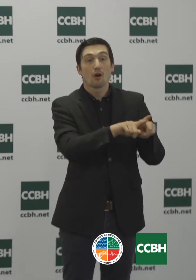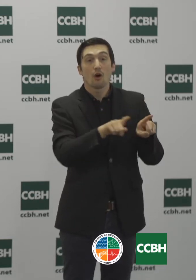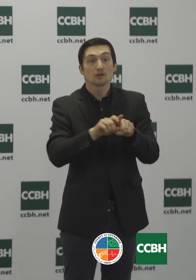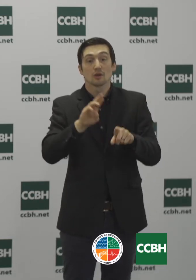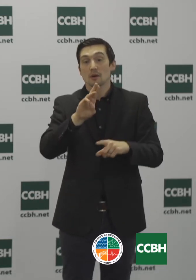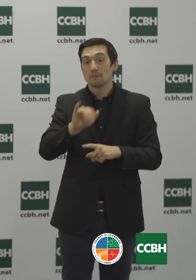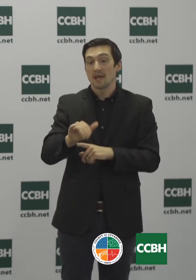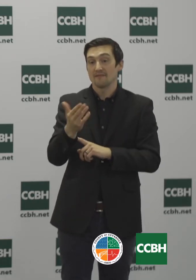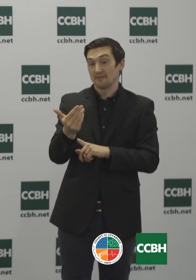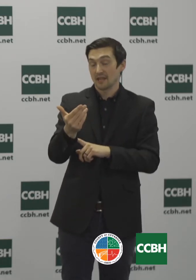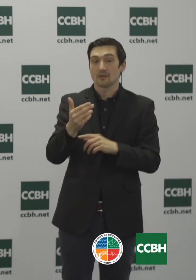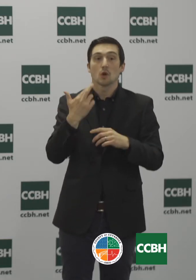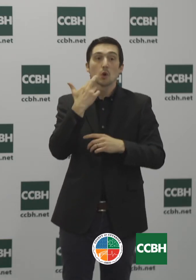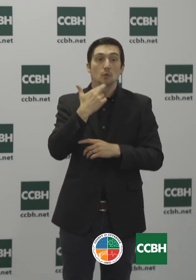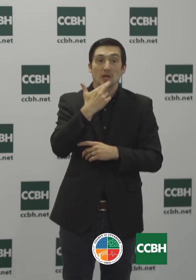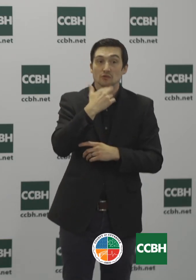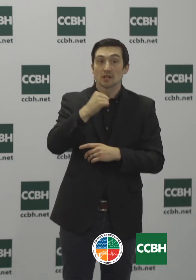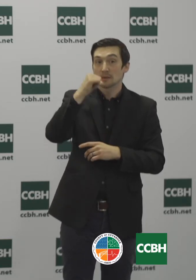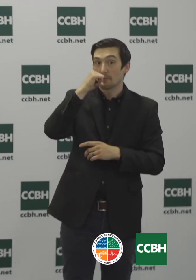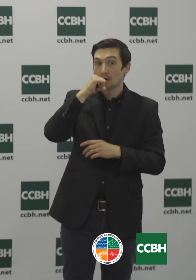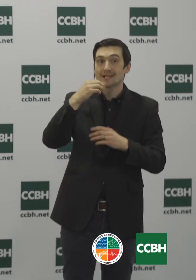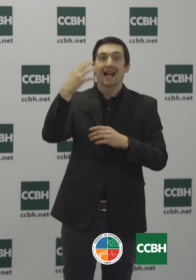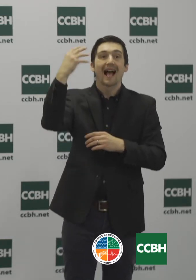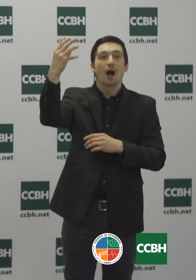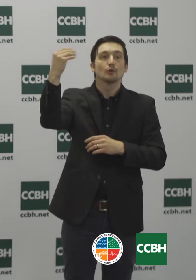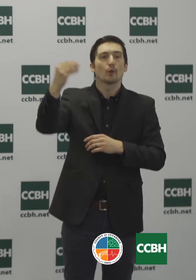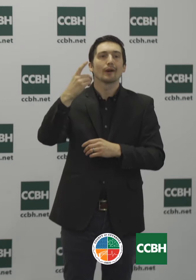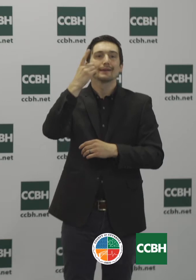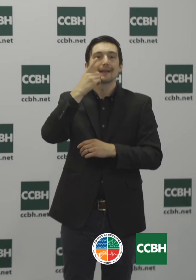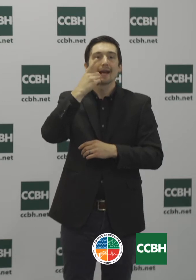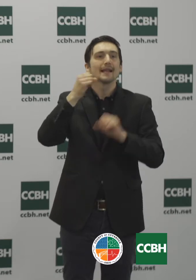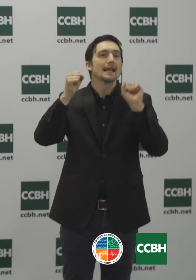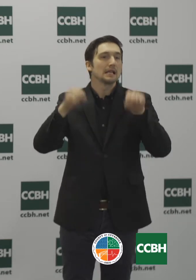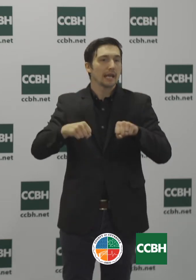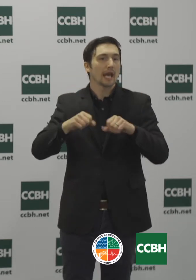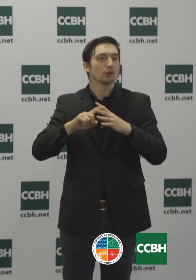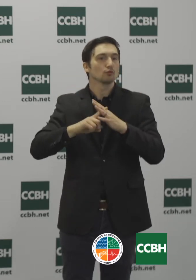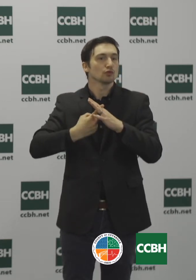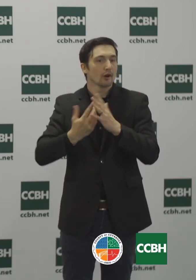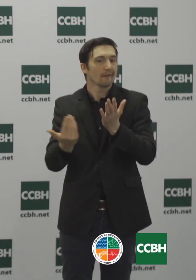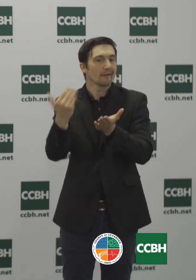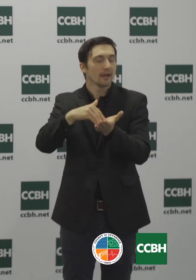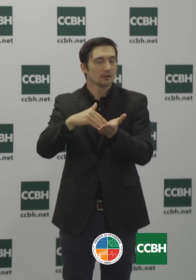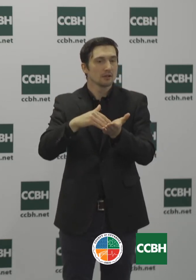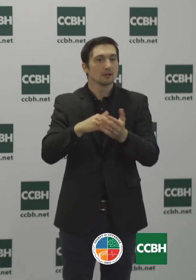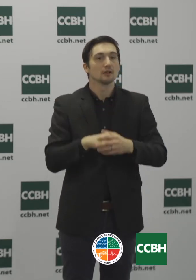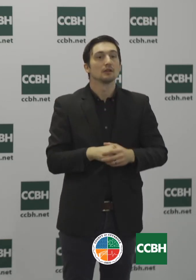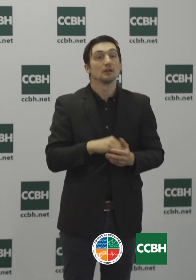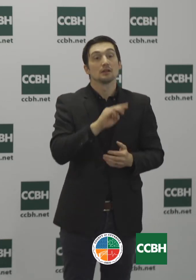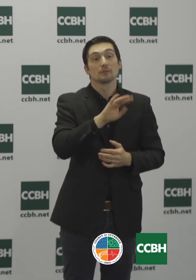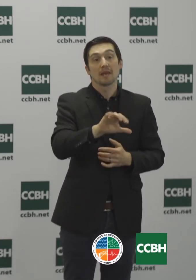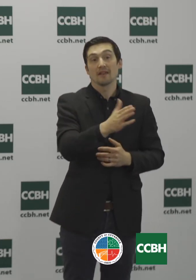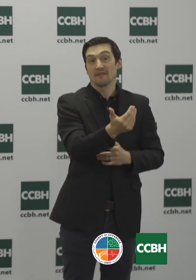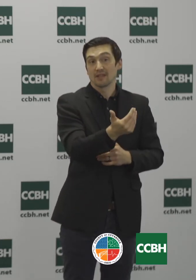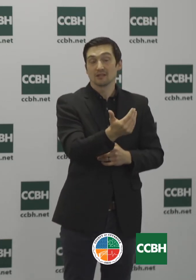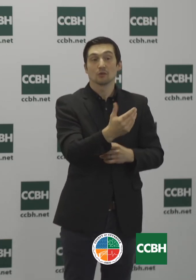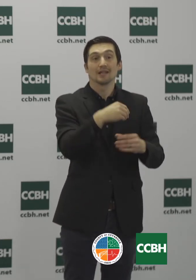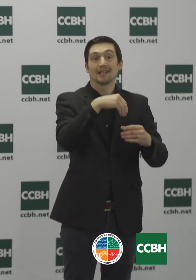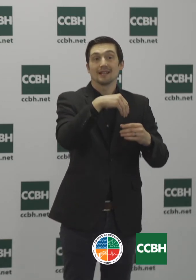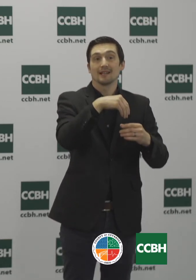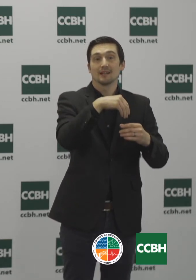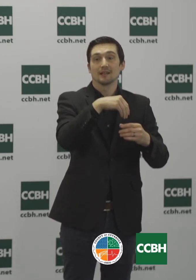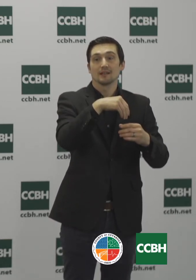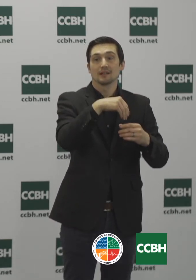outdoor dining at restaurants and bars can reopen. And on Thursday, May 21st, indoor dining at restaurants and bars